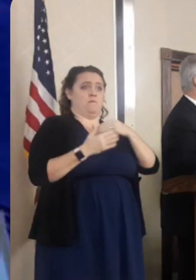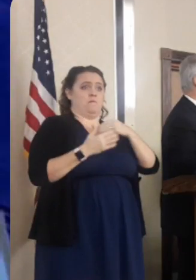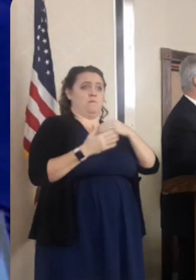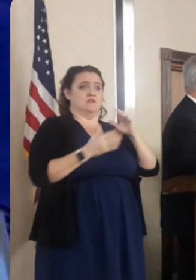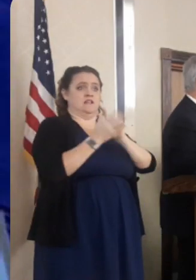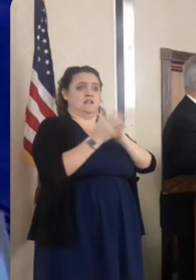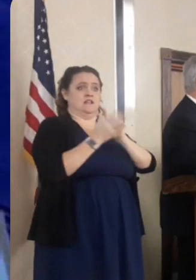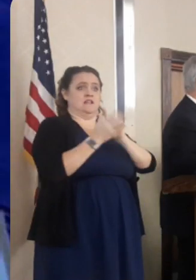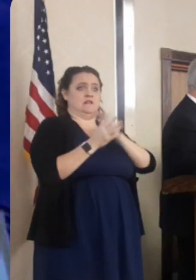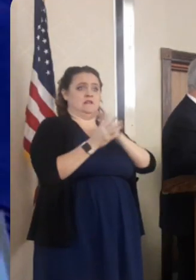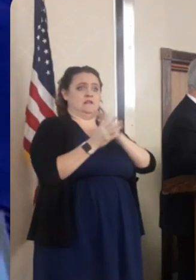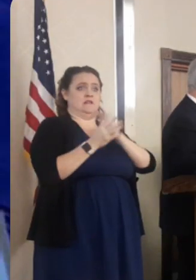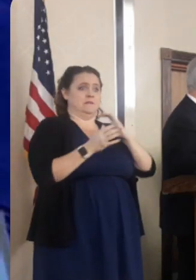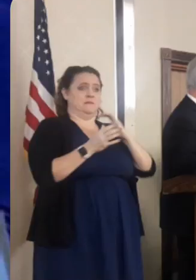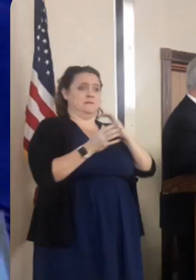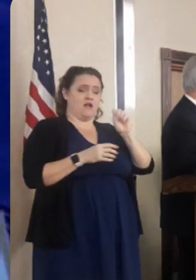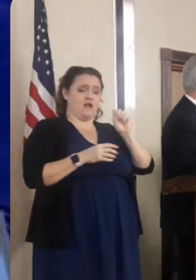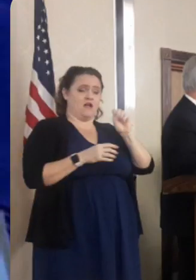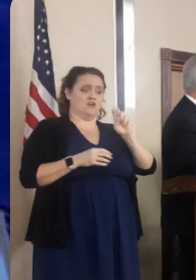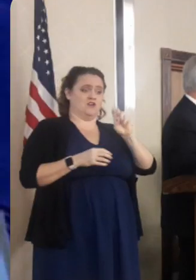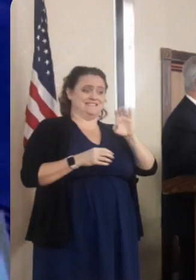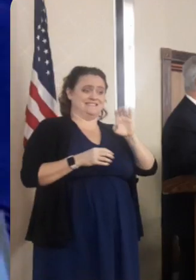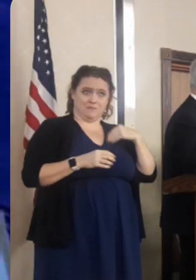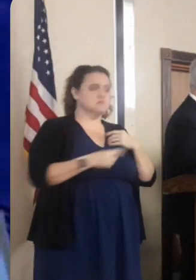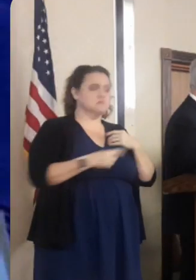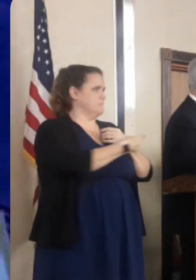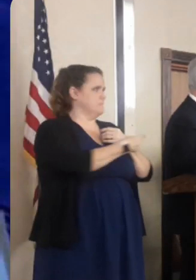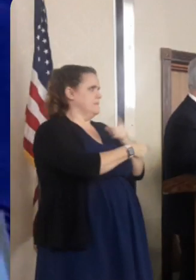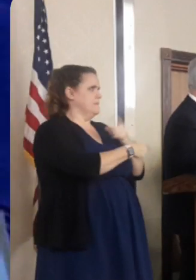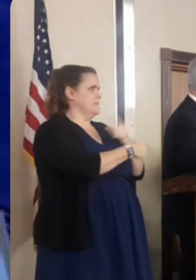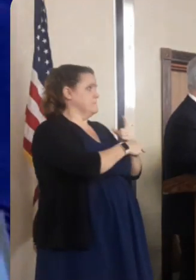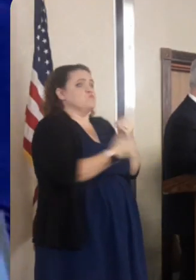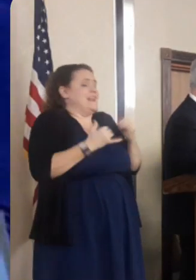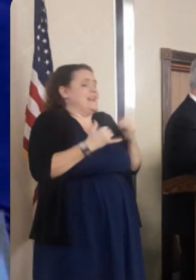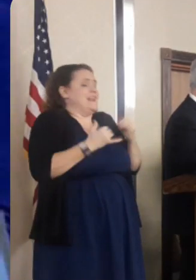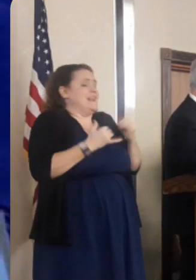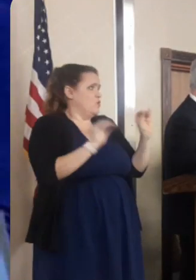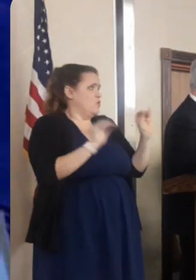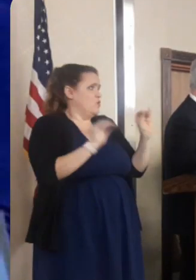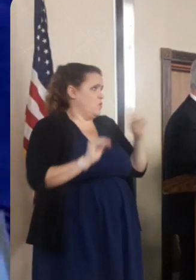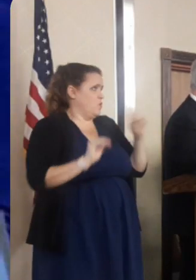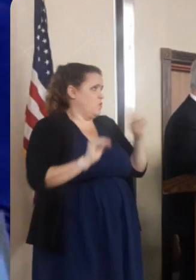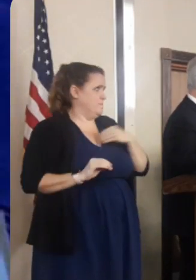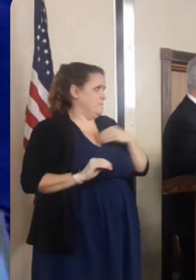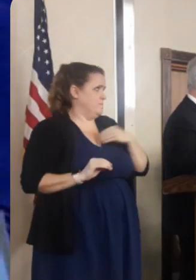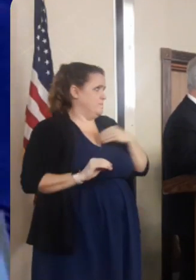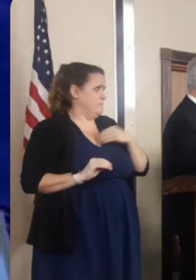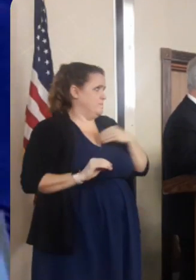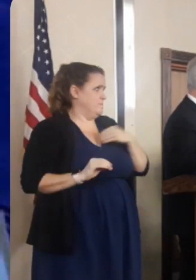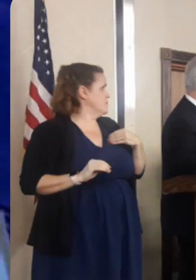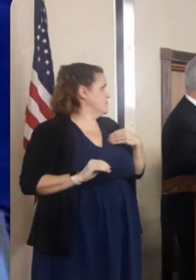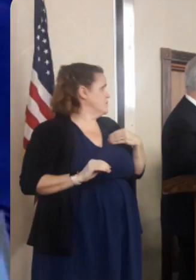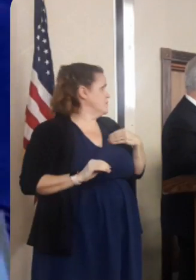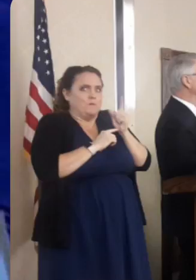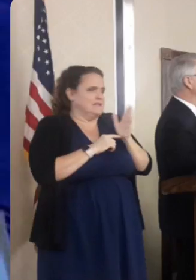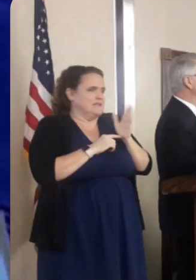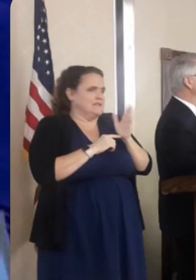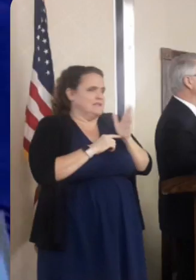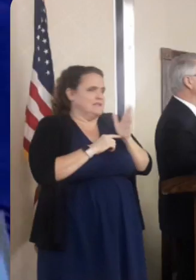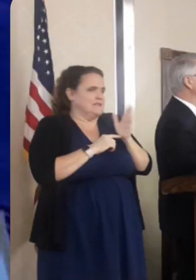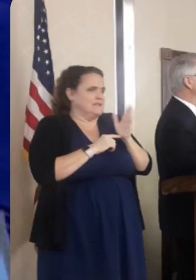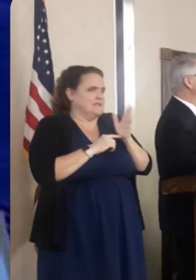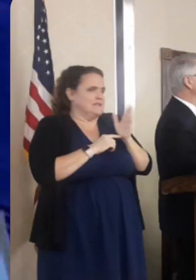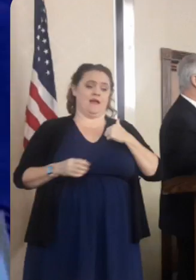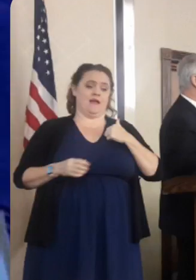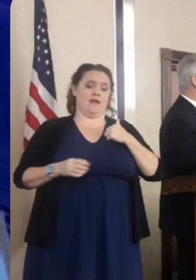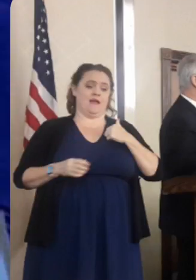you. Actually, right now, there are no members, but hopefully in a few minutes, we'll fix it. Has the chairman previously appointed anyone to